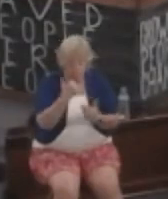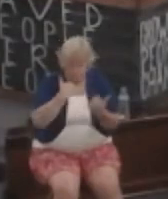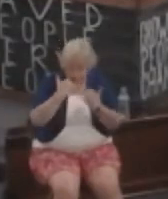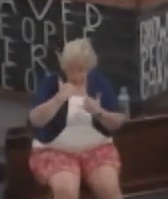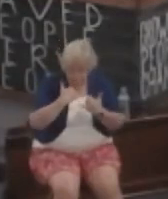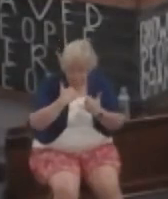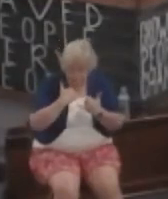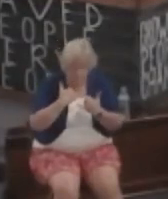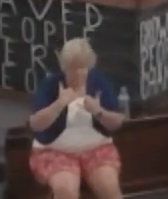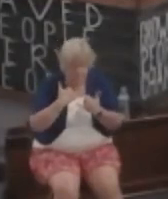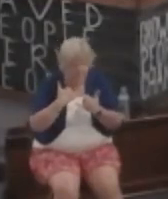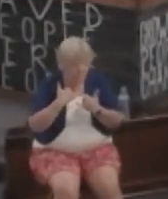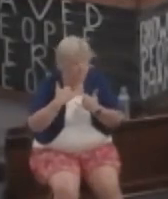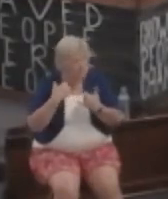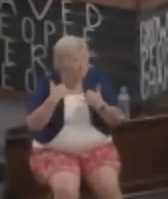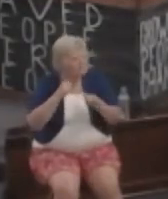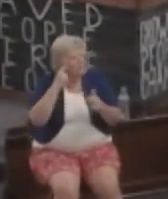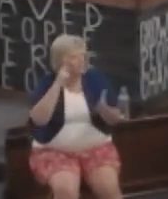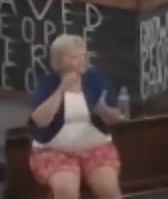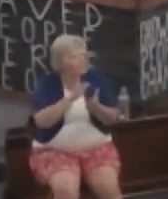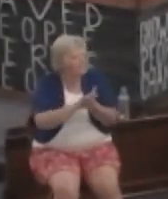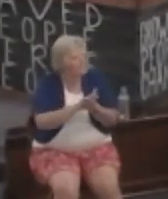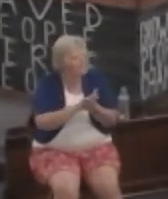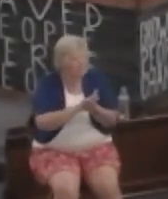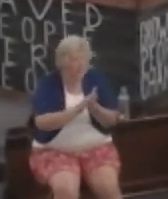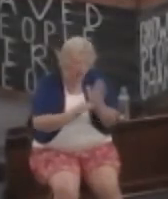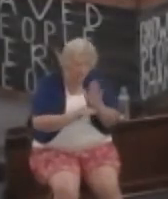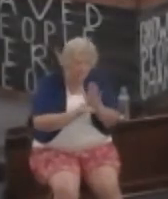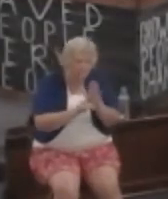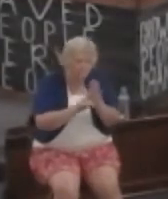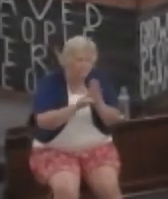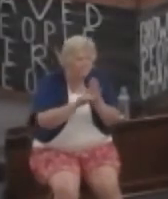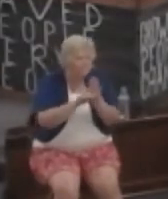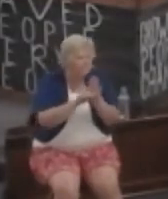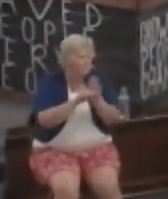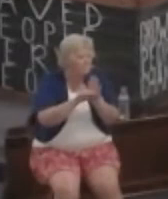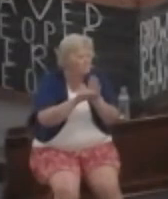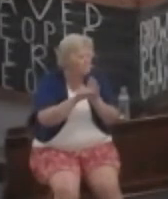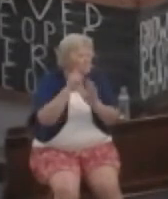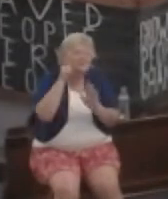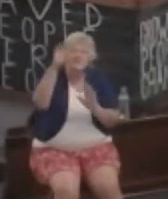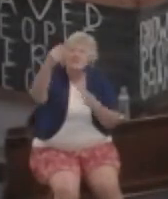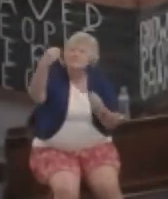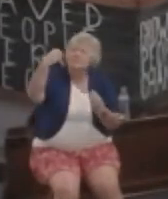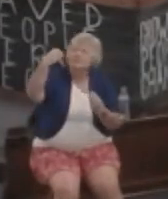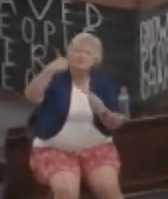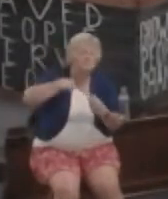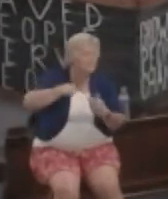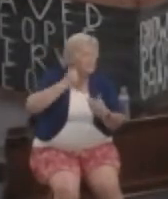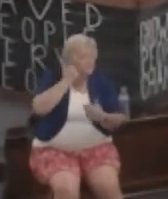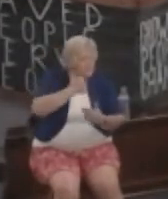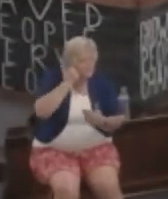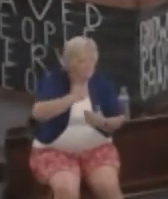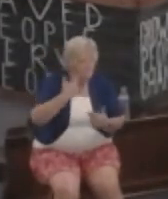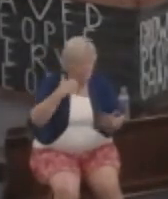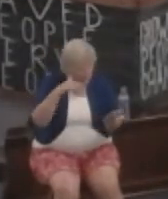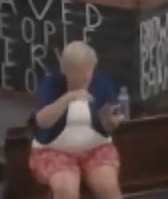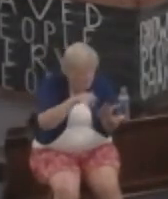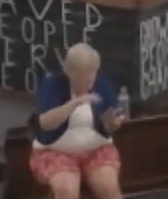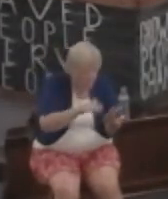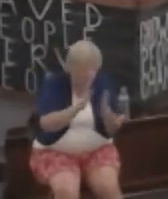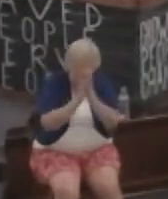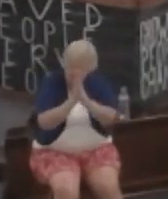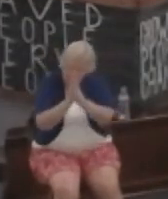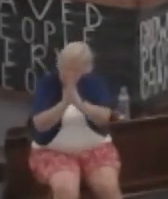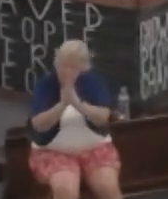a flawed believer who is growing through the power of the Holy Spirit that feeds me daily. He feeds me through my studies and my prayers and my serving